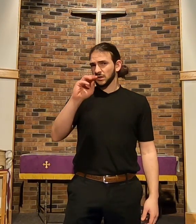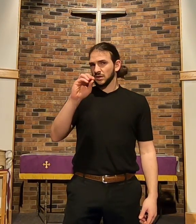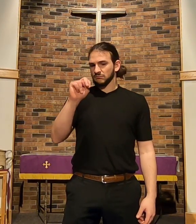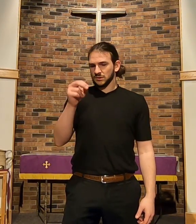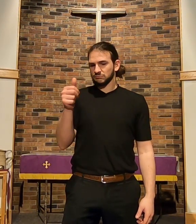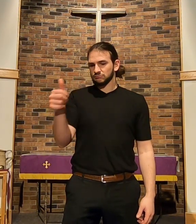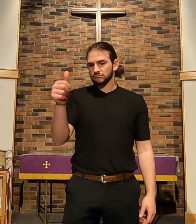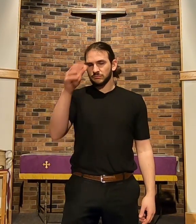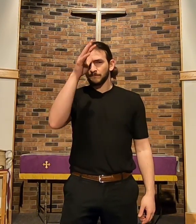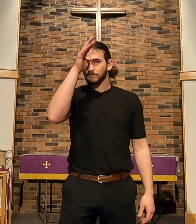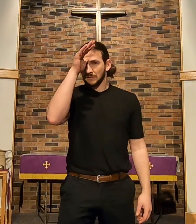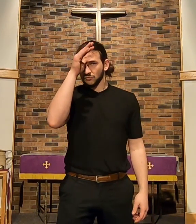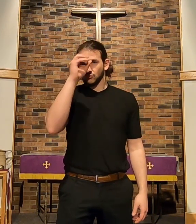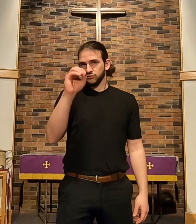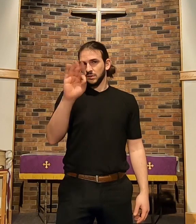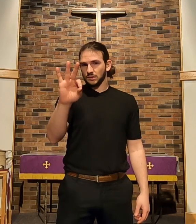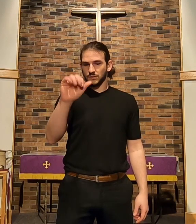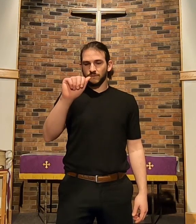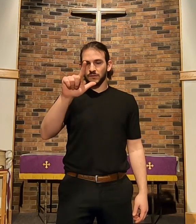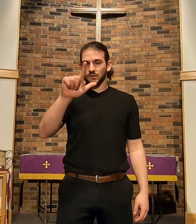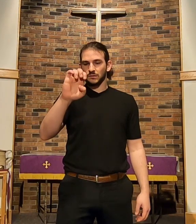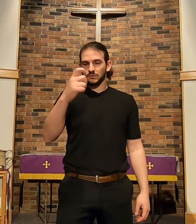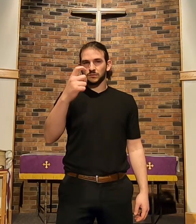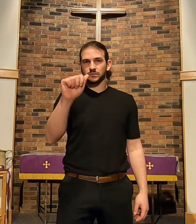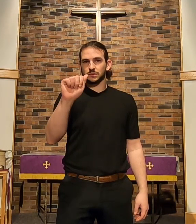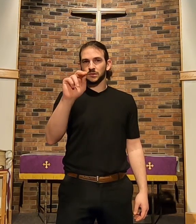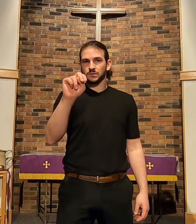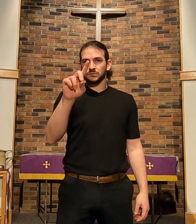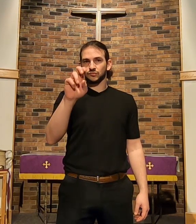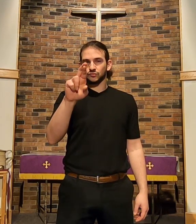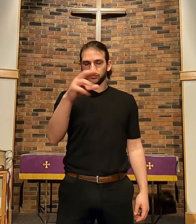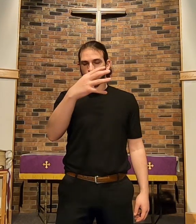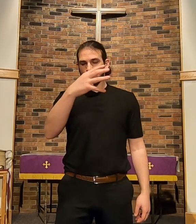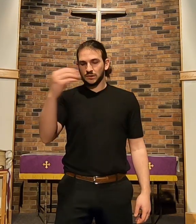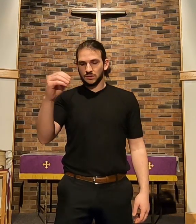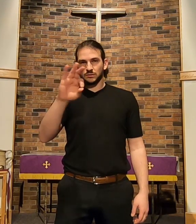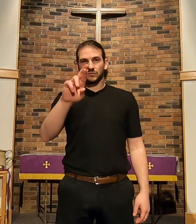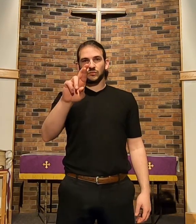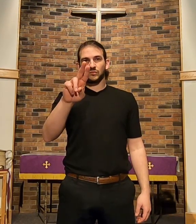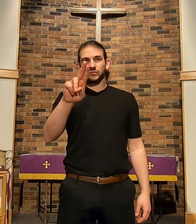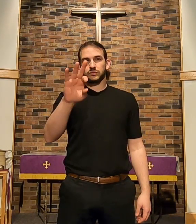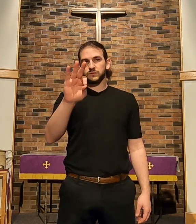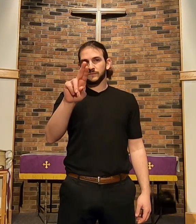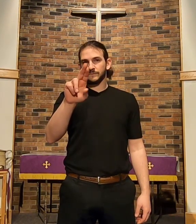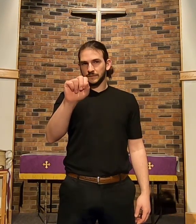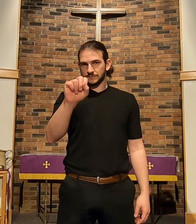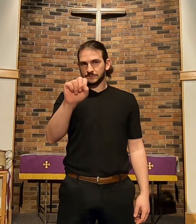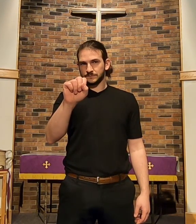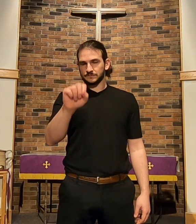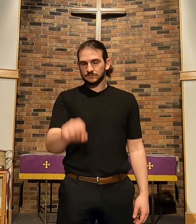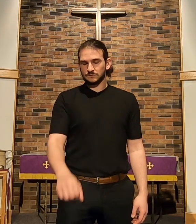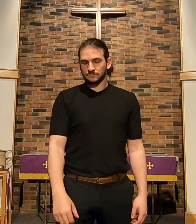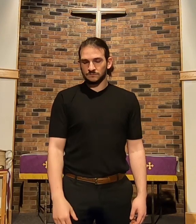Simon was the father of Alexander and Rufus.